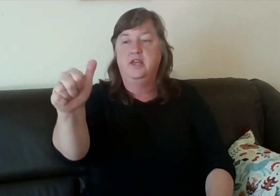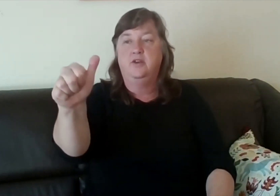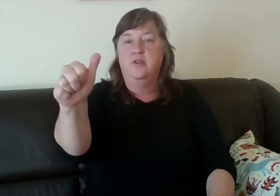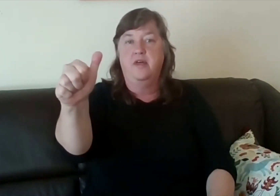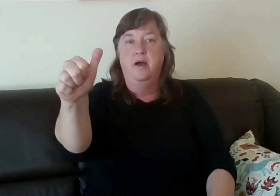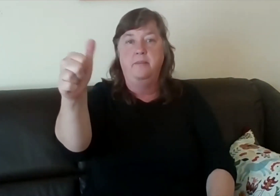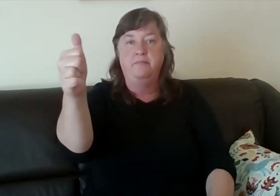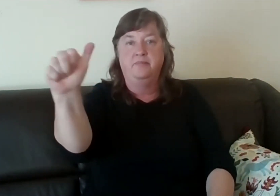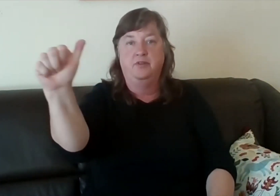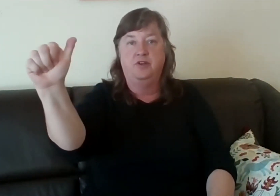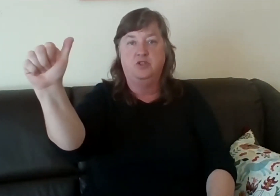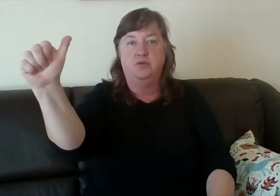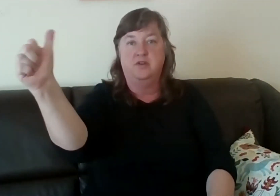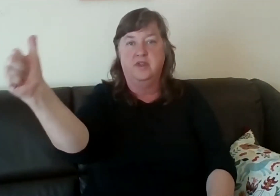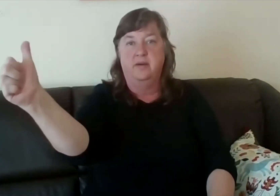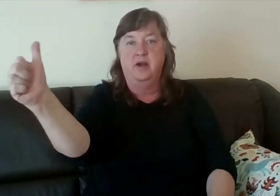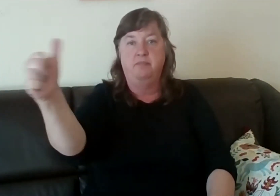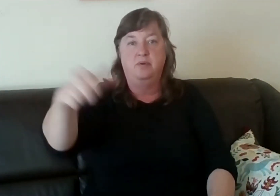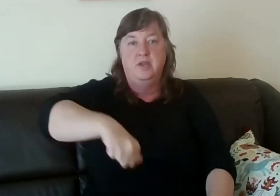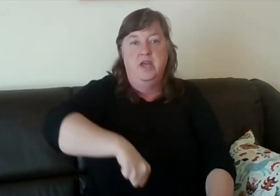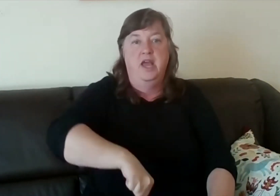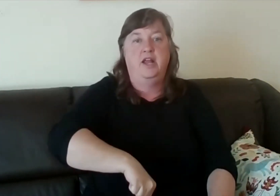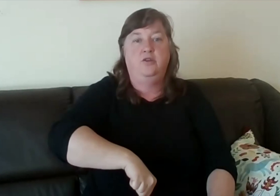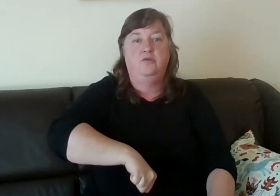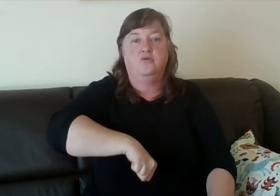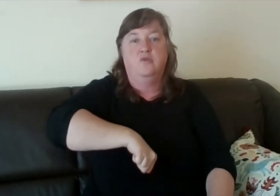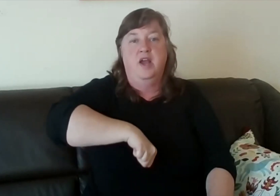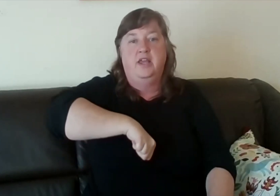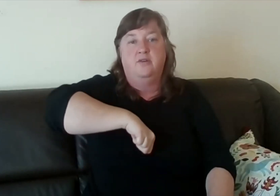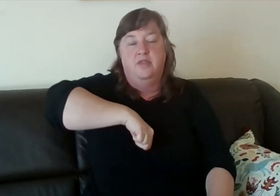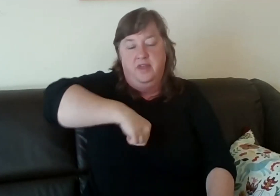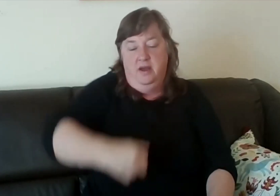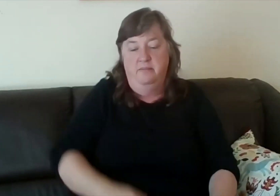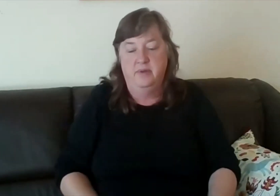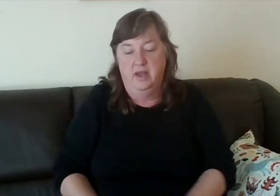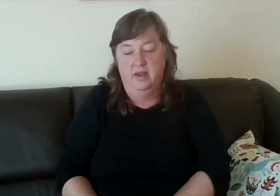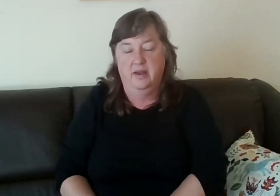you take your thumb, fist with your thumb up, and you drag your thumb